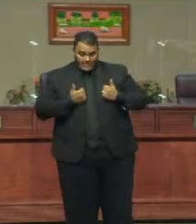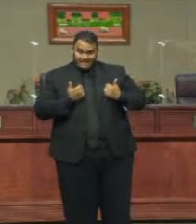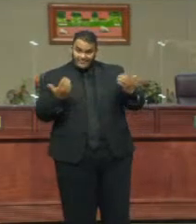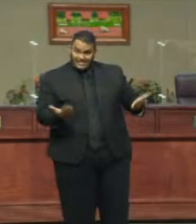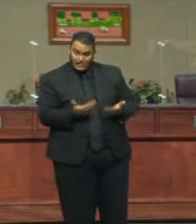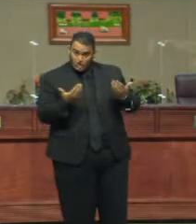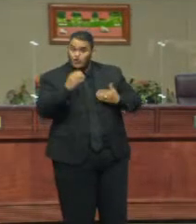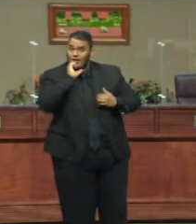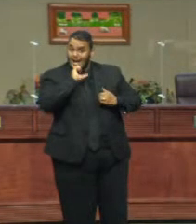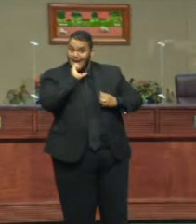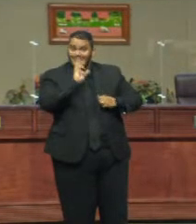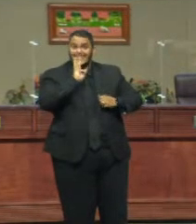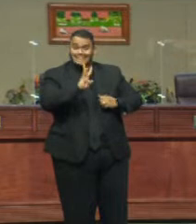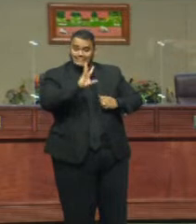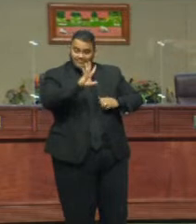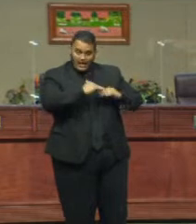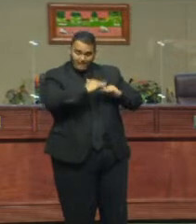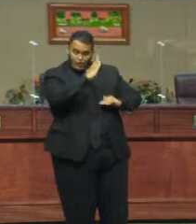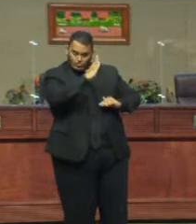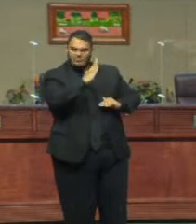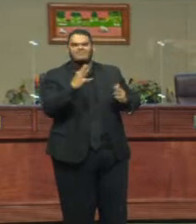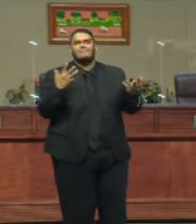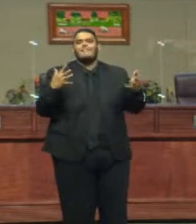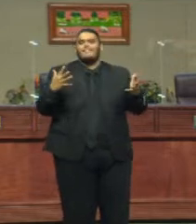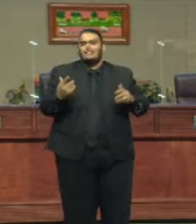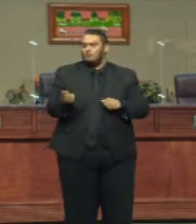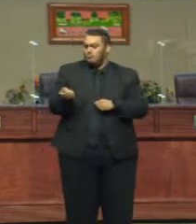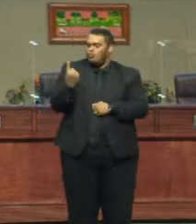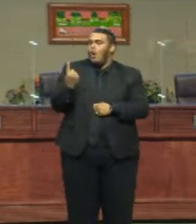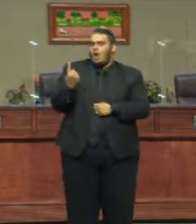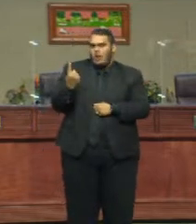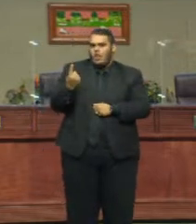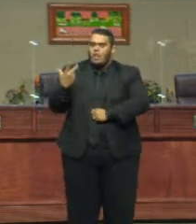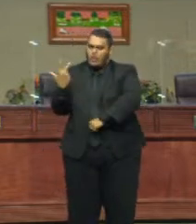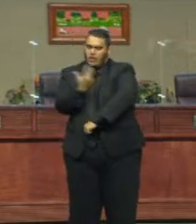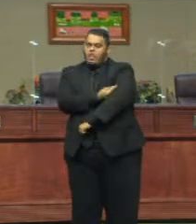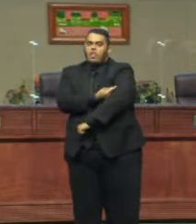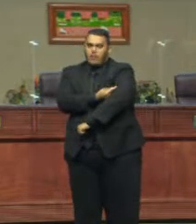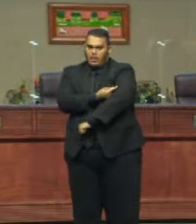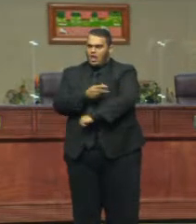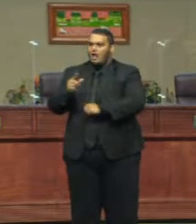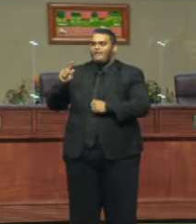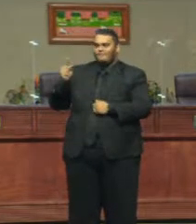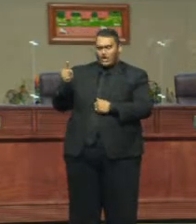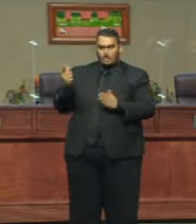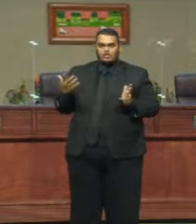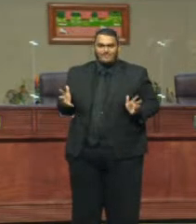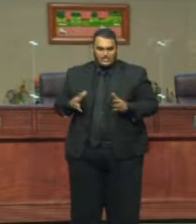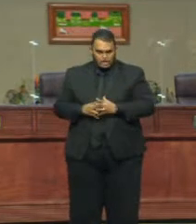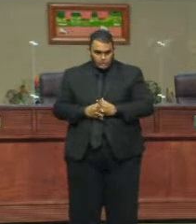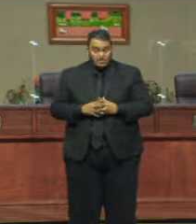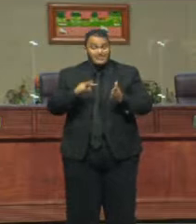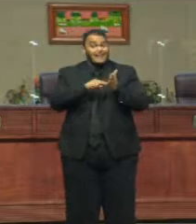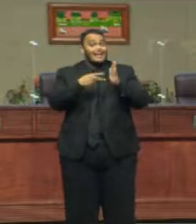at least one COVID-19 vaccine shot at this point. That's